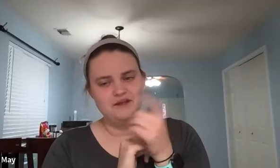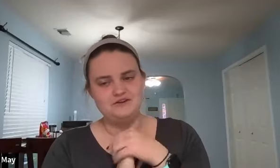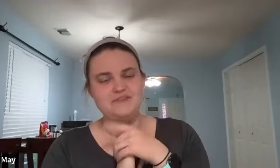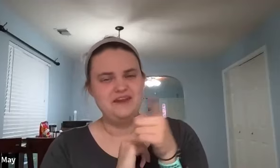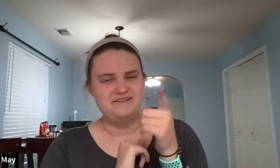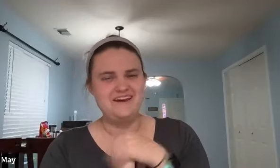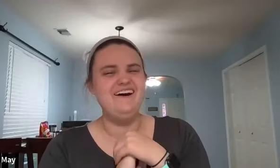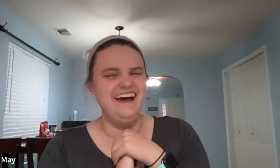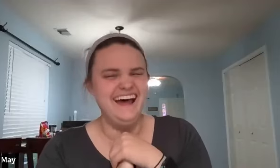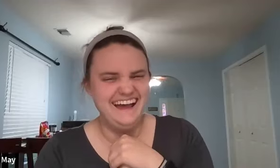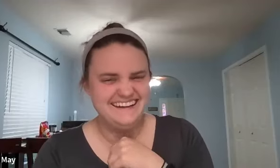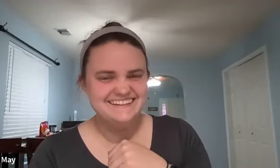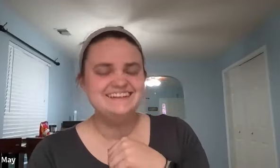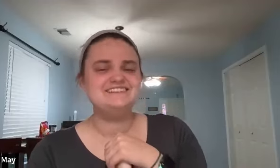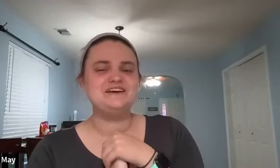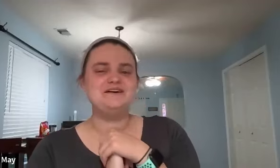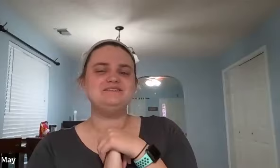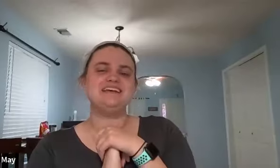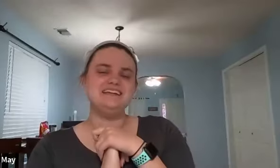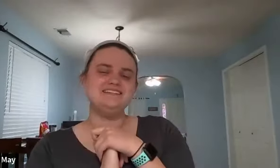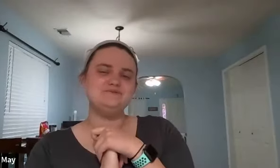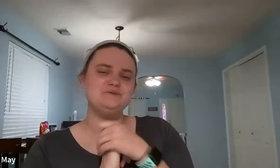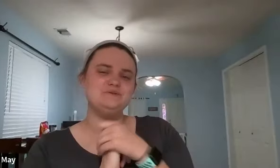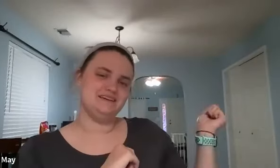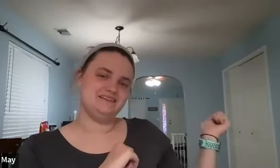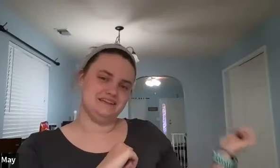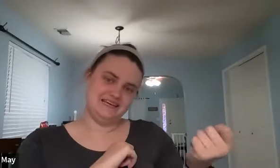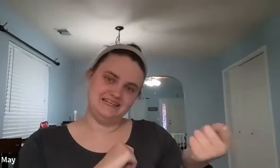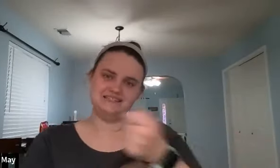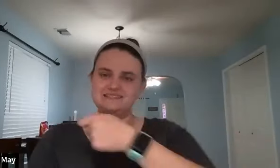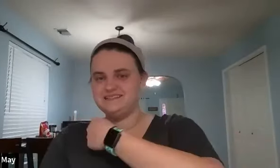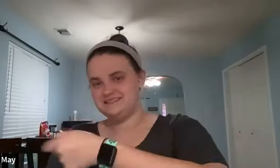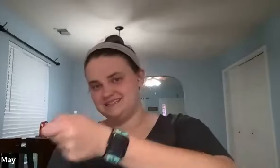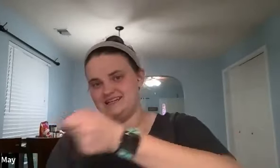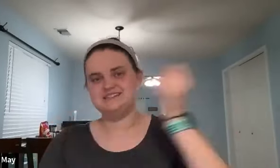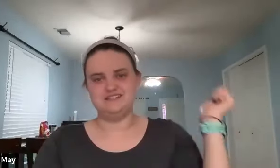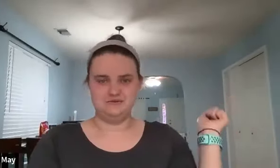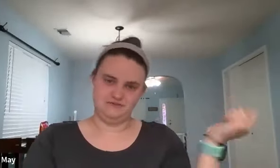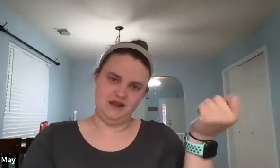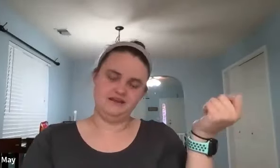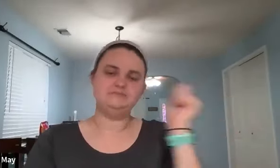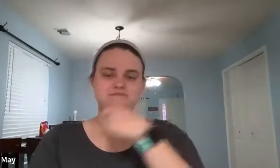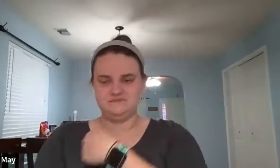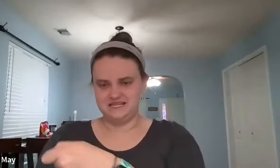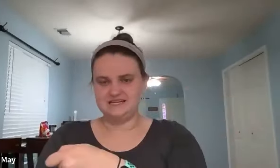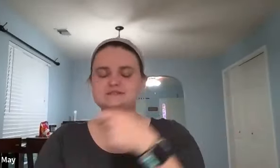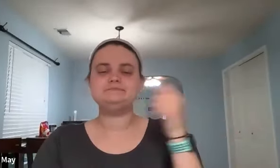knew. There we go. So tennis would be like tennis, you know, with the racket. tennis.